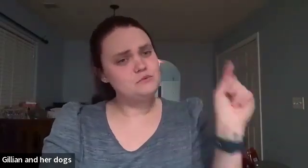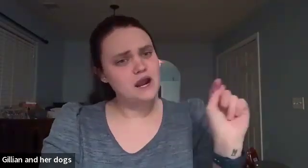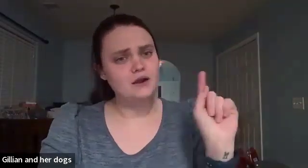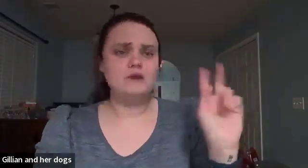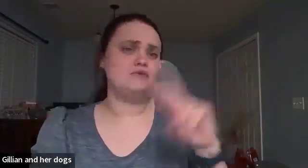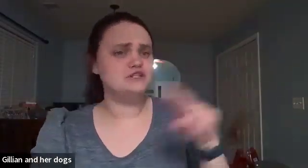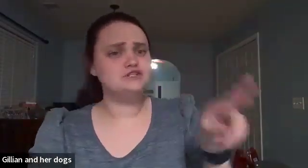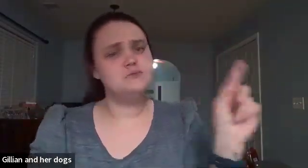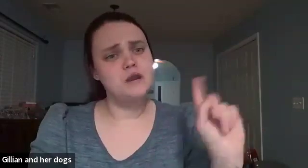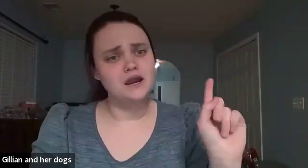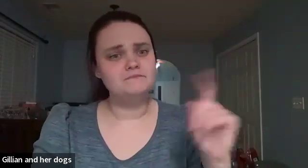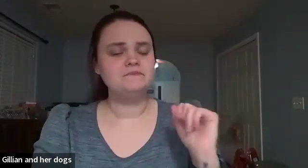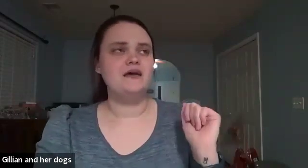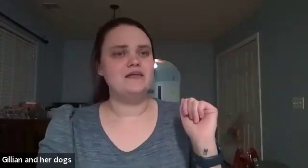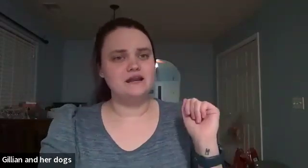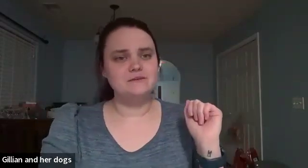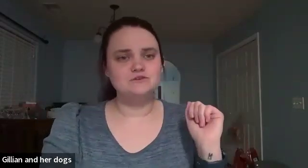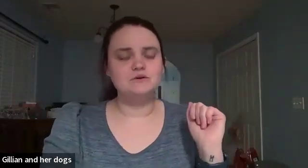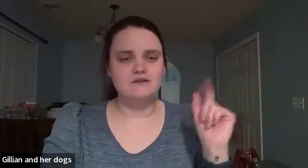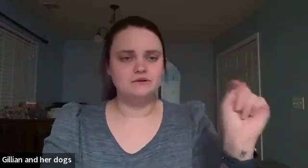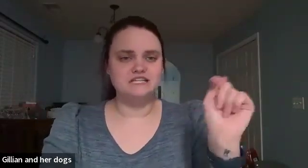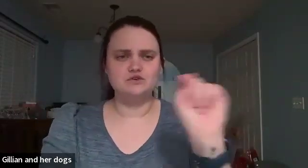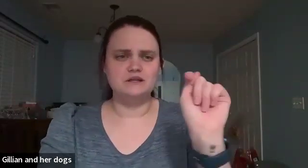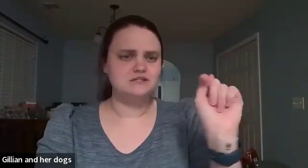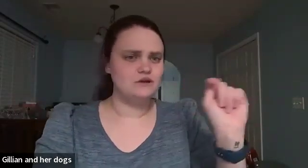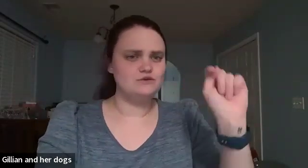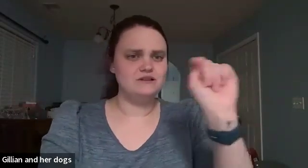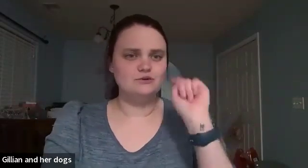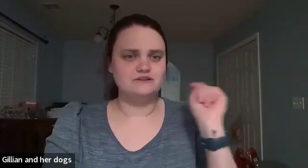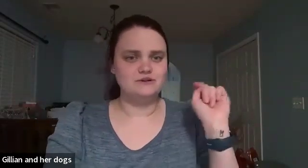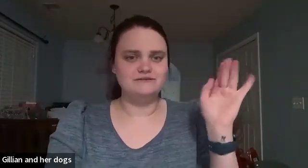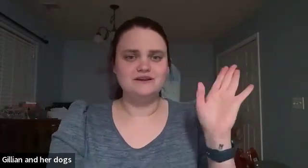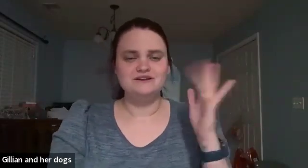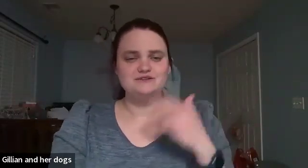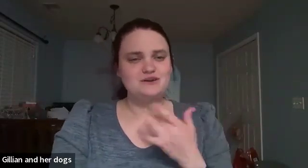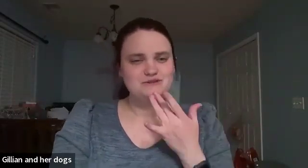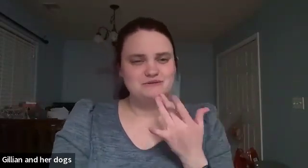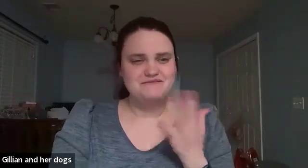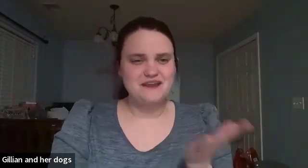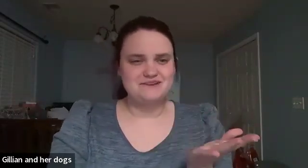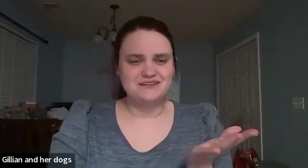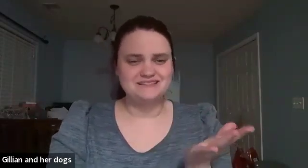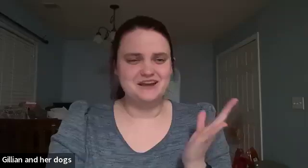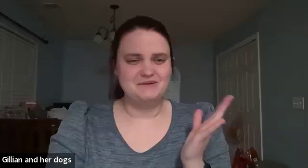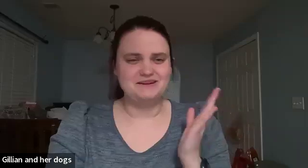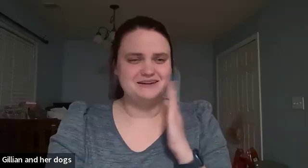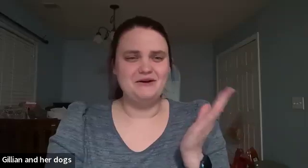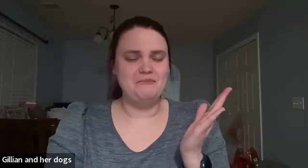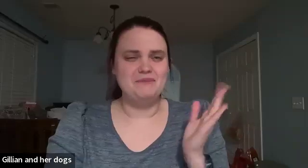Restroom where? Like, restroom where? And then I came to school and everyone said toilet. So it's always one of my favorite things to talk about because I don't know, my